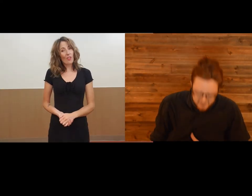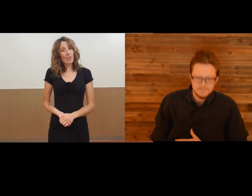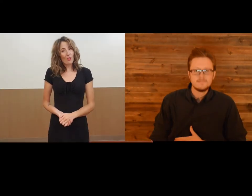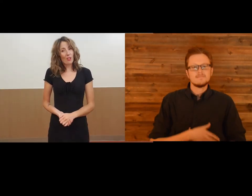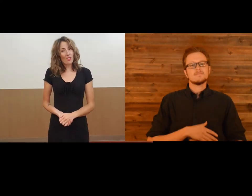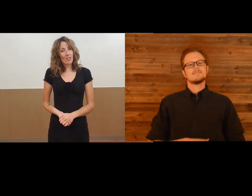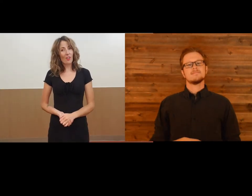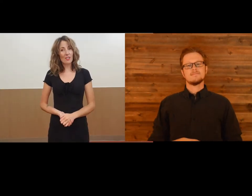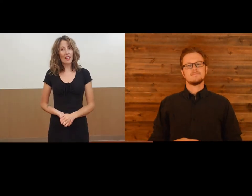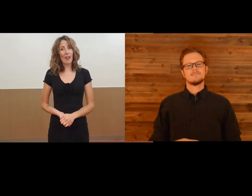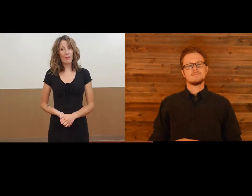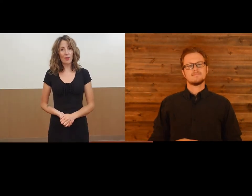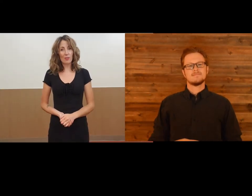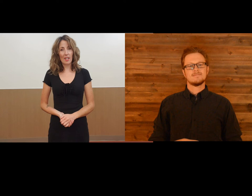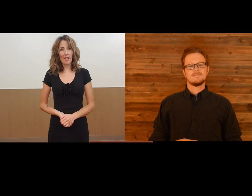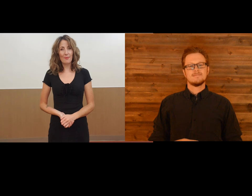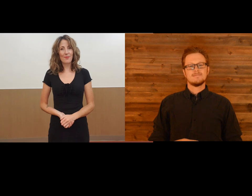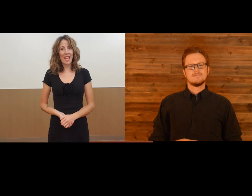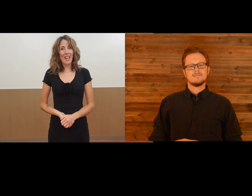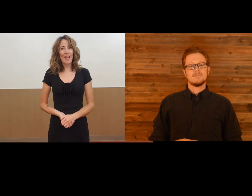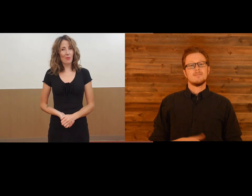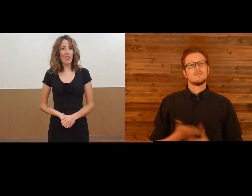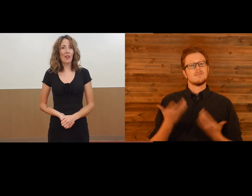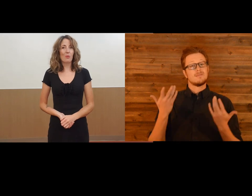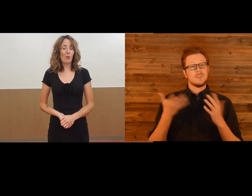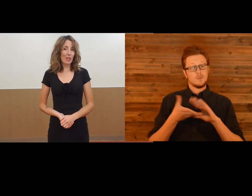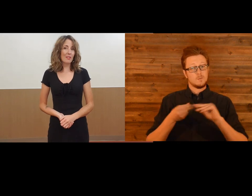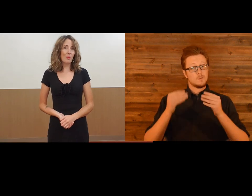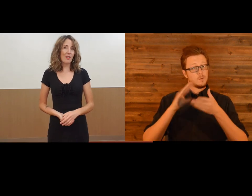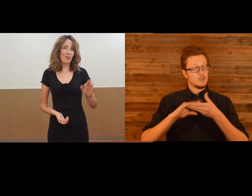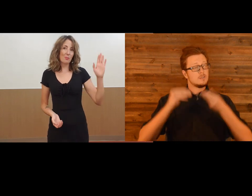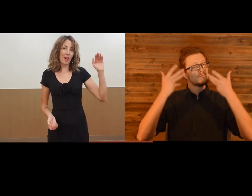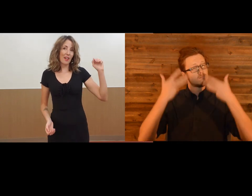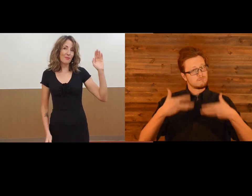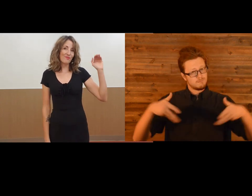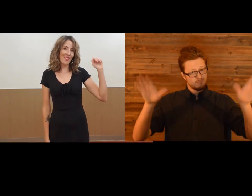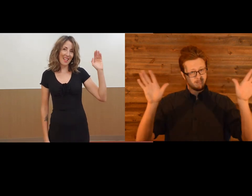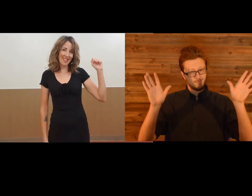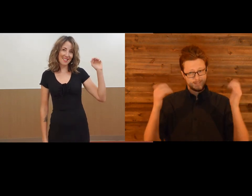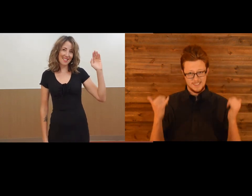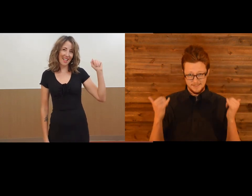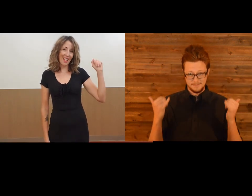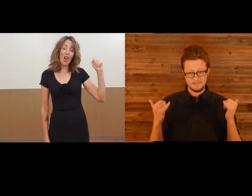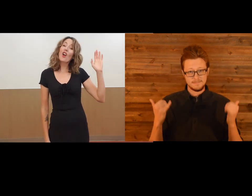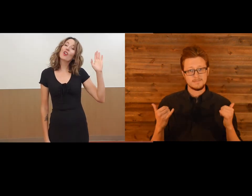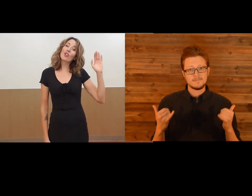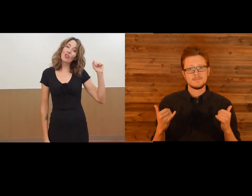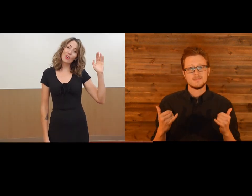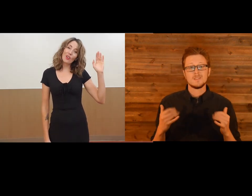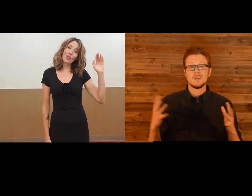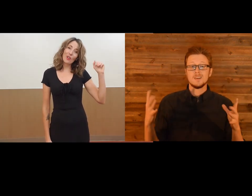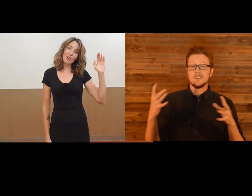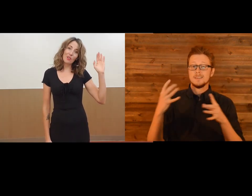And that's all the stories and songs I have for you today. And with that, we're going to wave goodbye and say,